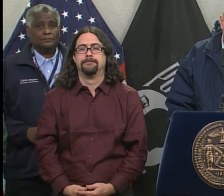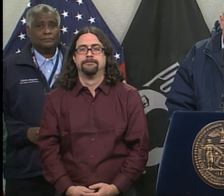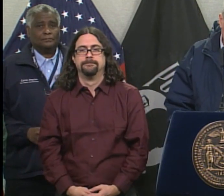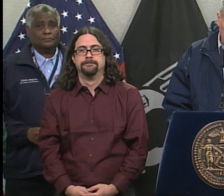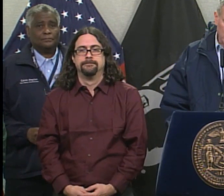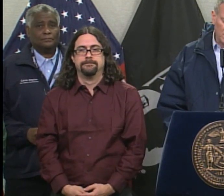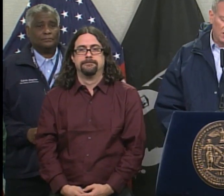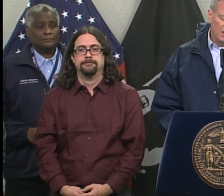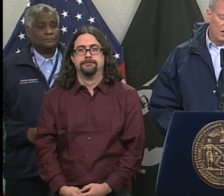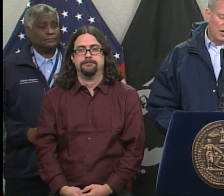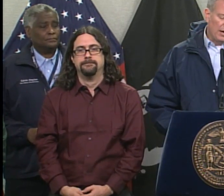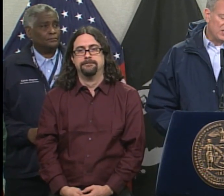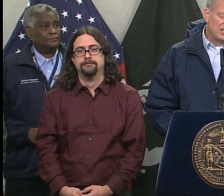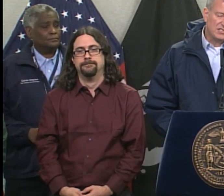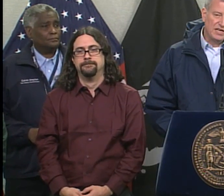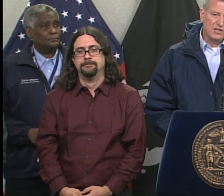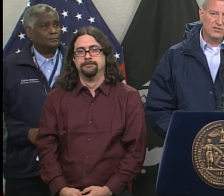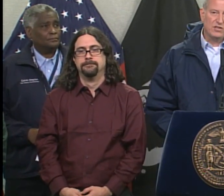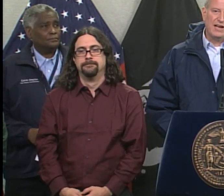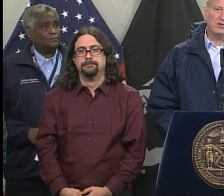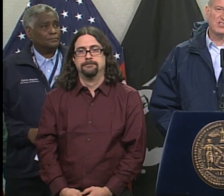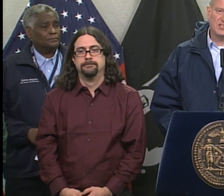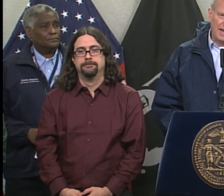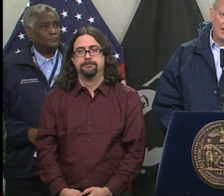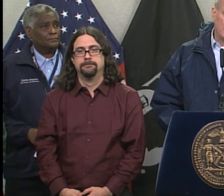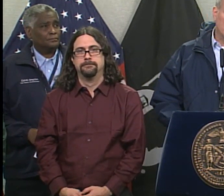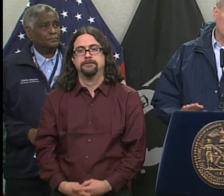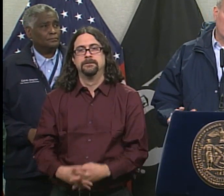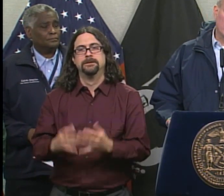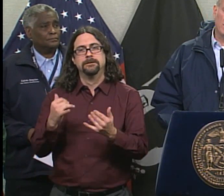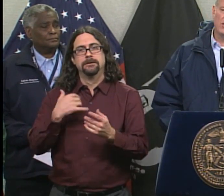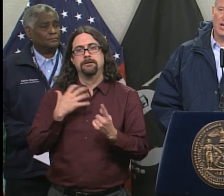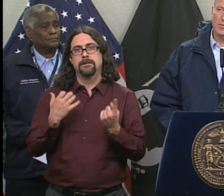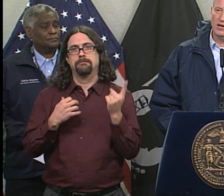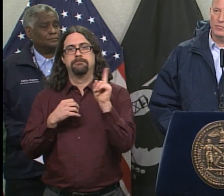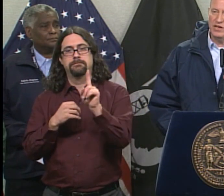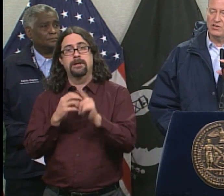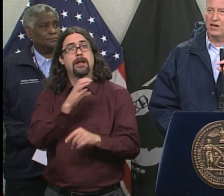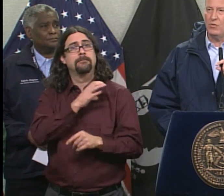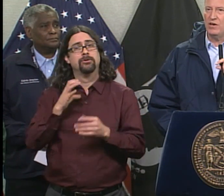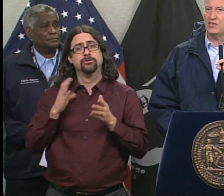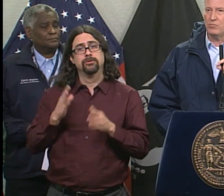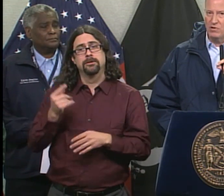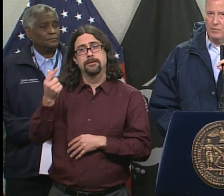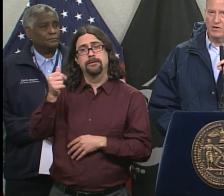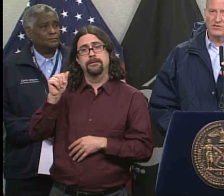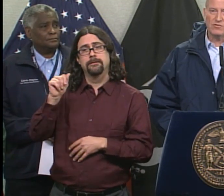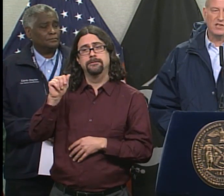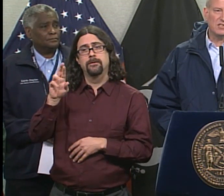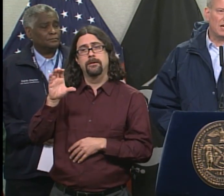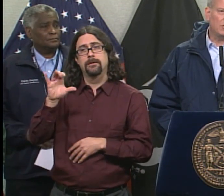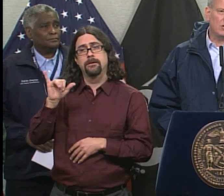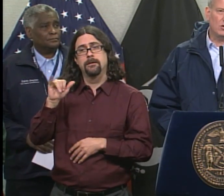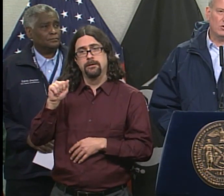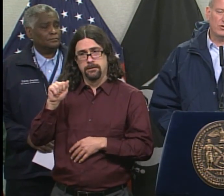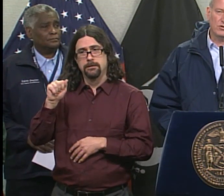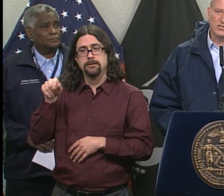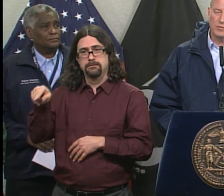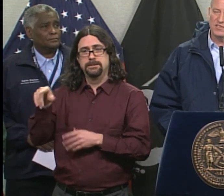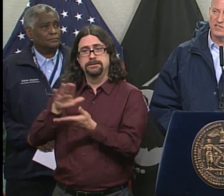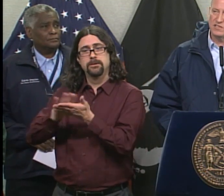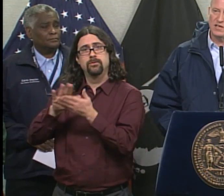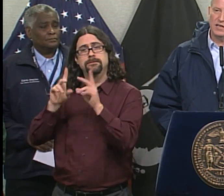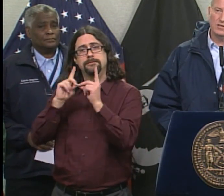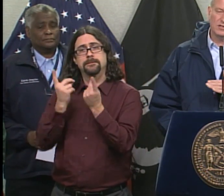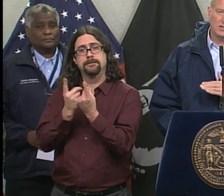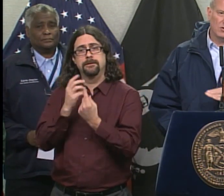to Commissioner Garcia, I would say sanitation did an outstanding, extraordinary job on our major highways, our primary streets. I was all over those